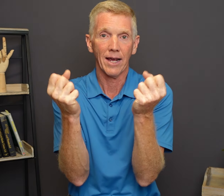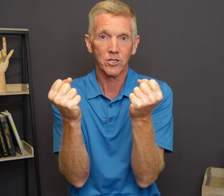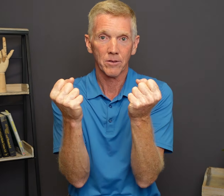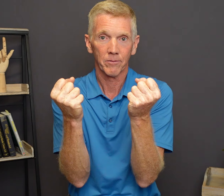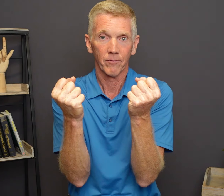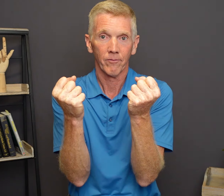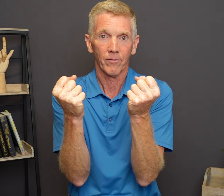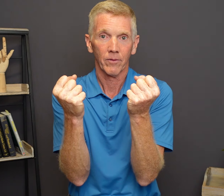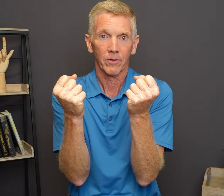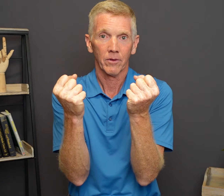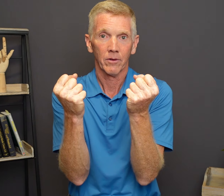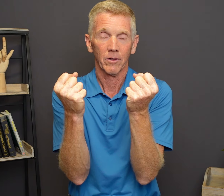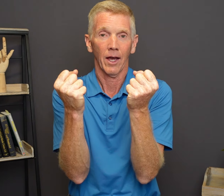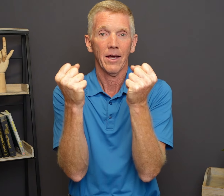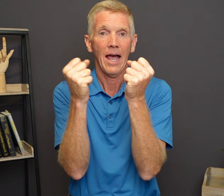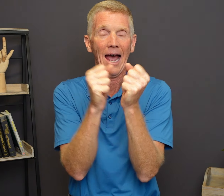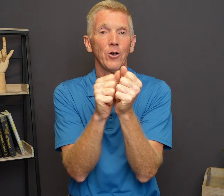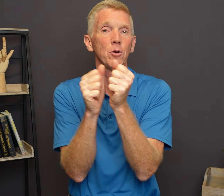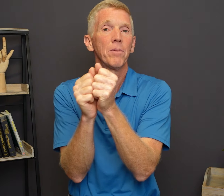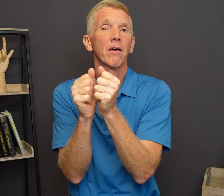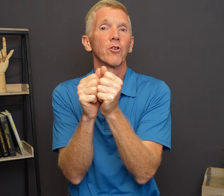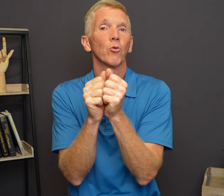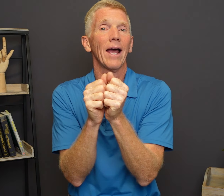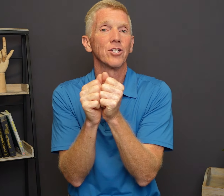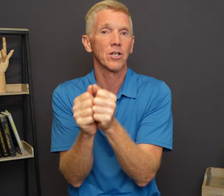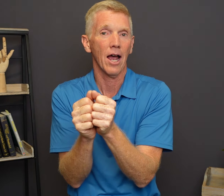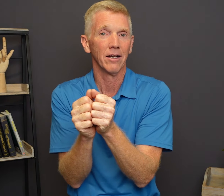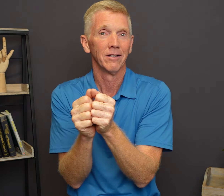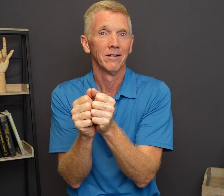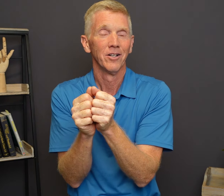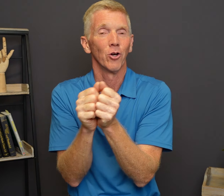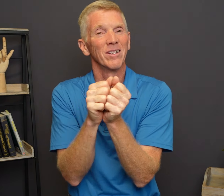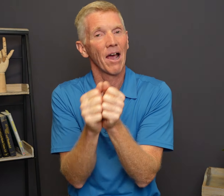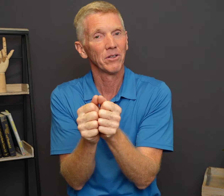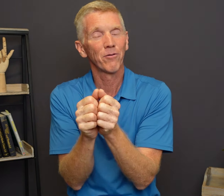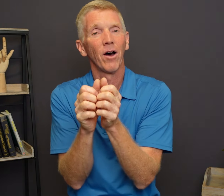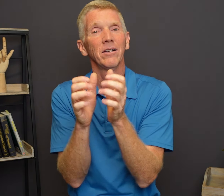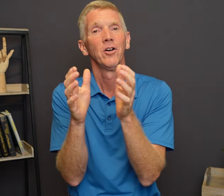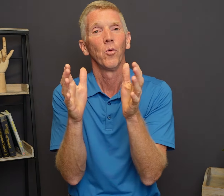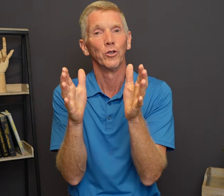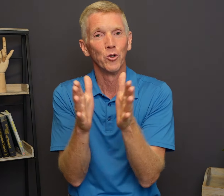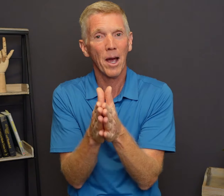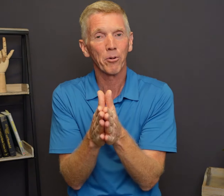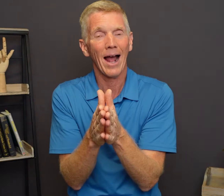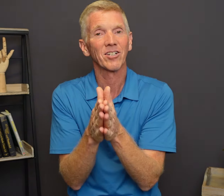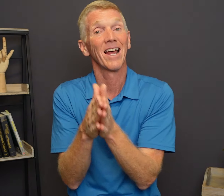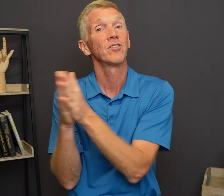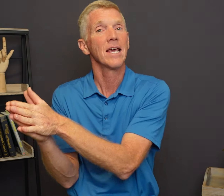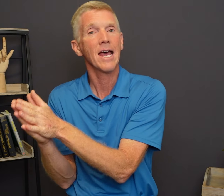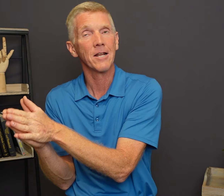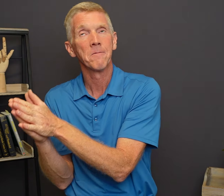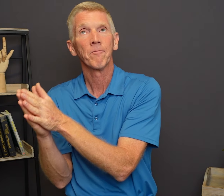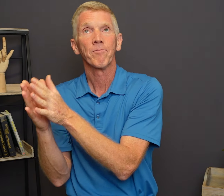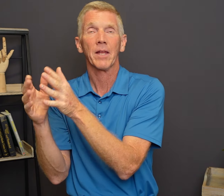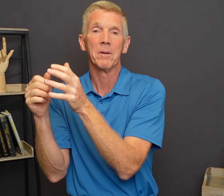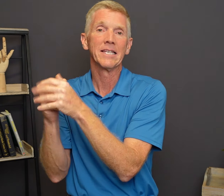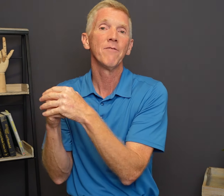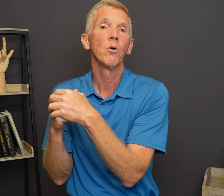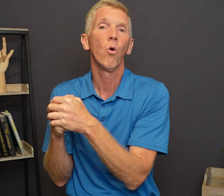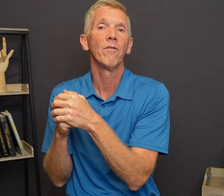signs. Okay, how do you pick the right sign? So let's have a little fun. We'll do that practice, and at the end, I'm going to give you one that